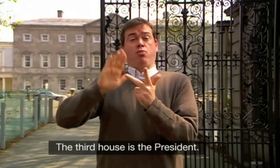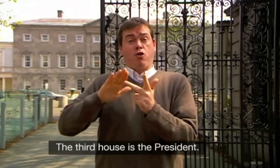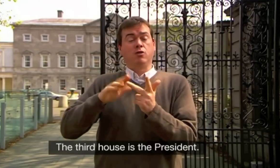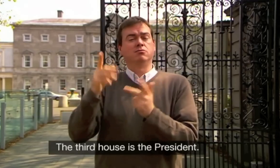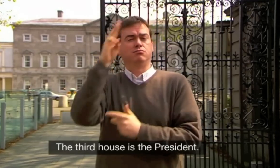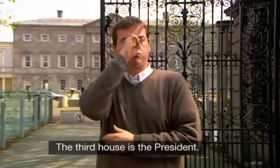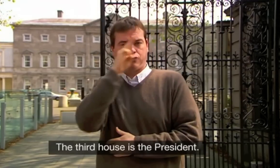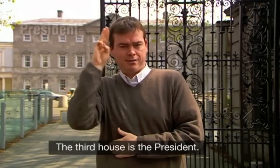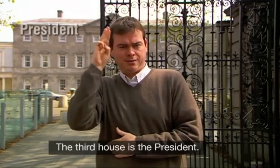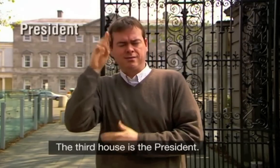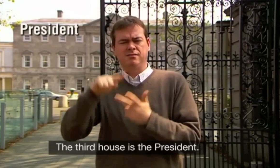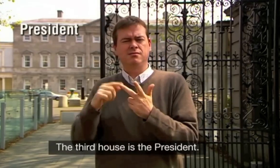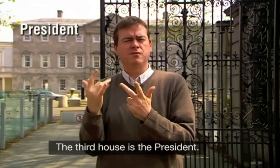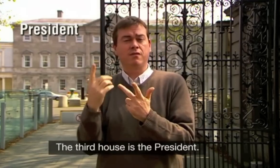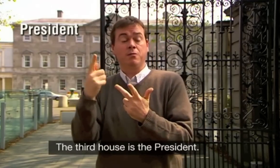The third house is the President.